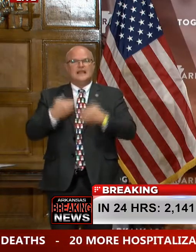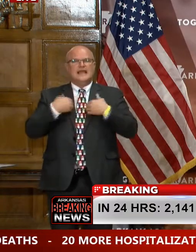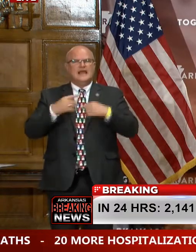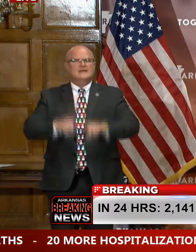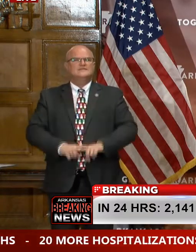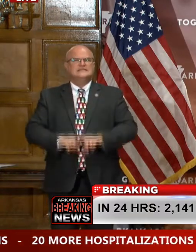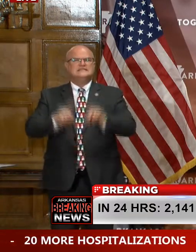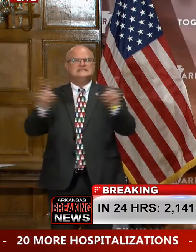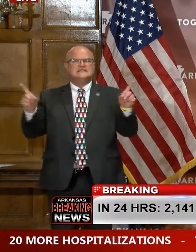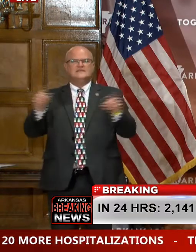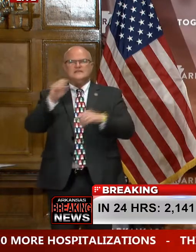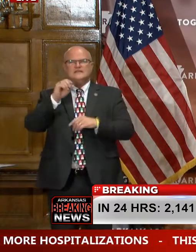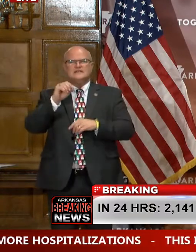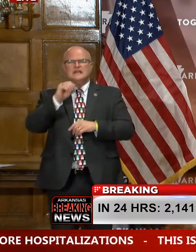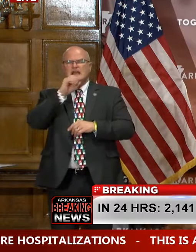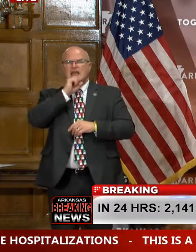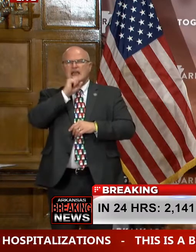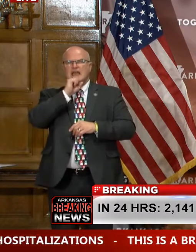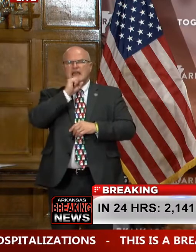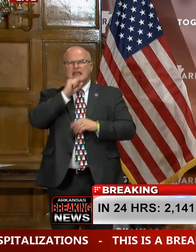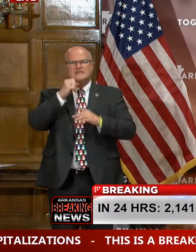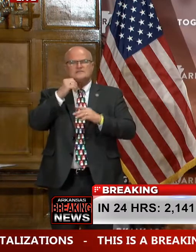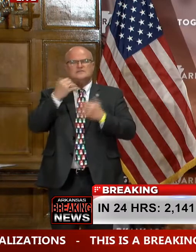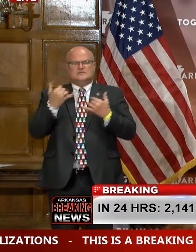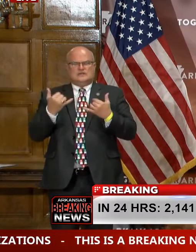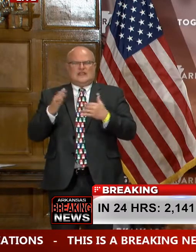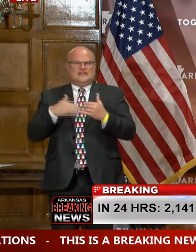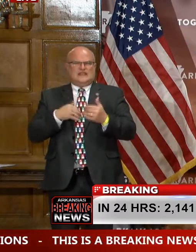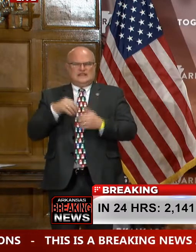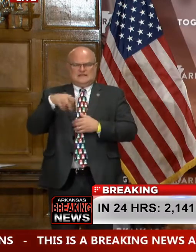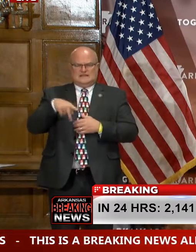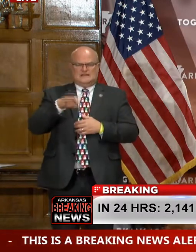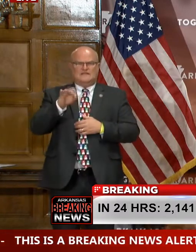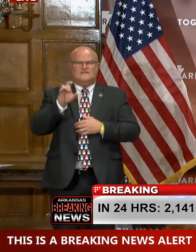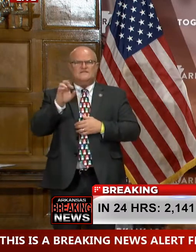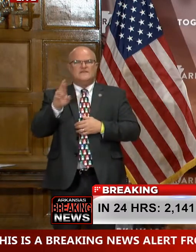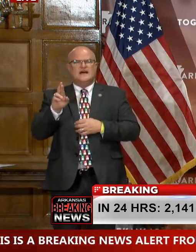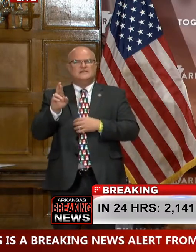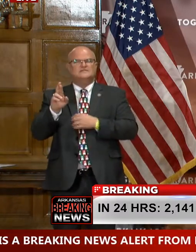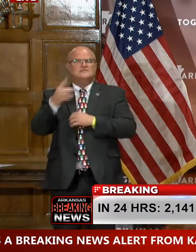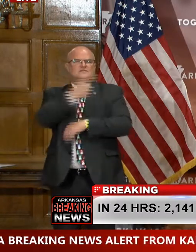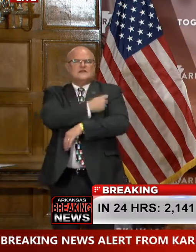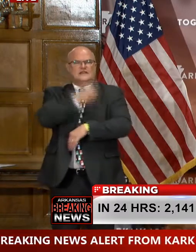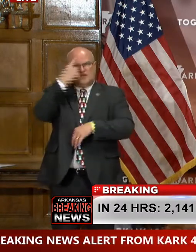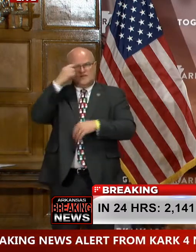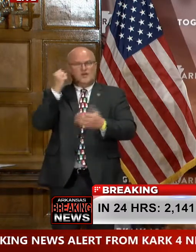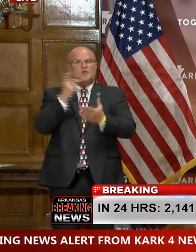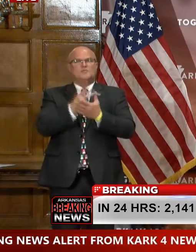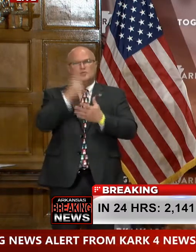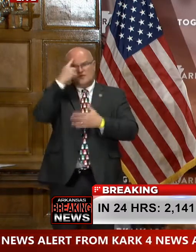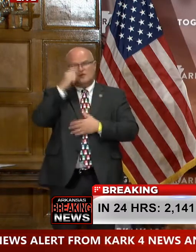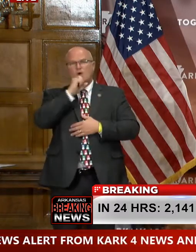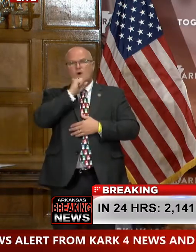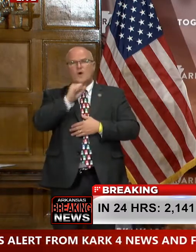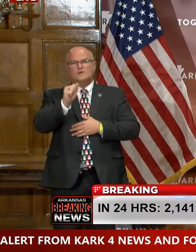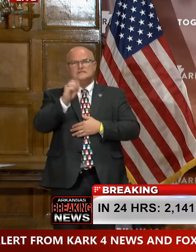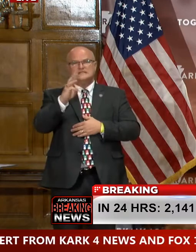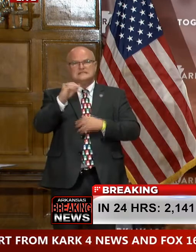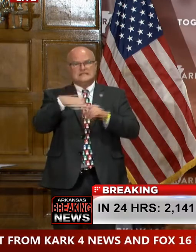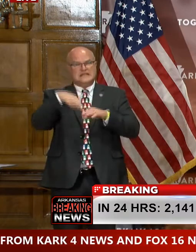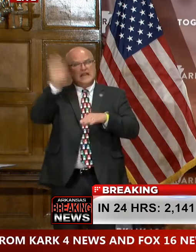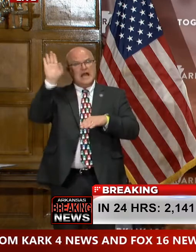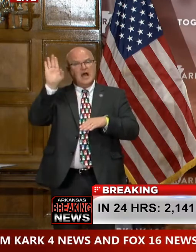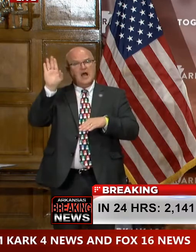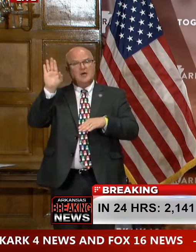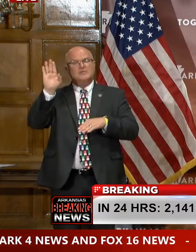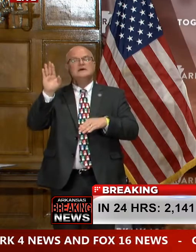different age range than the current Pfizer vaccine. Pfizer vaccine is approved for 16 and up.